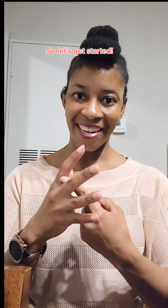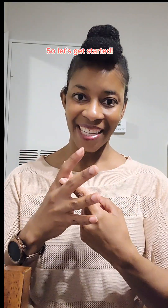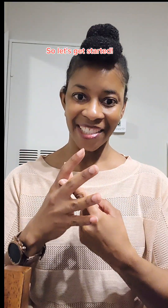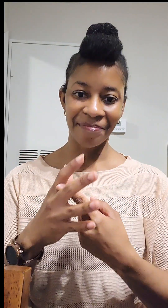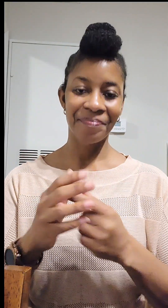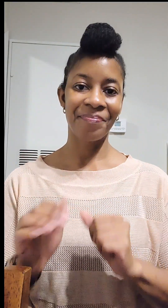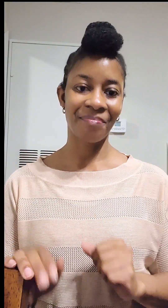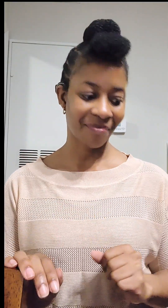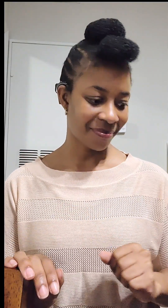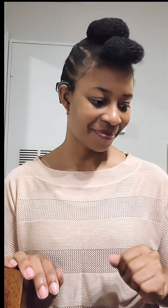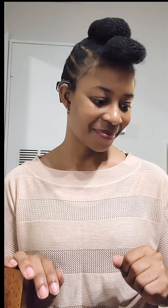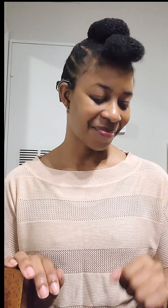started.